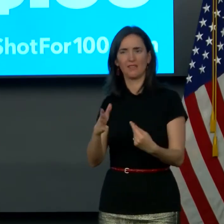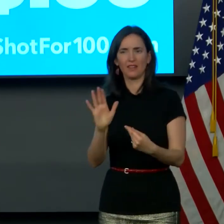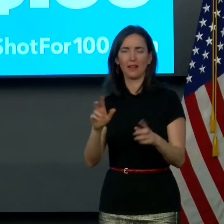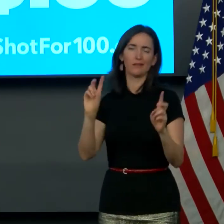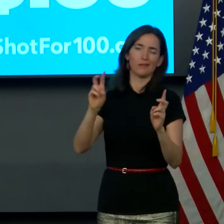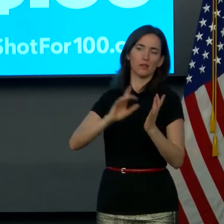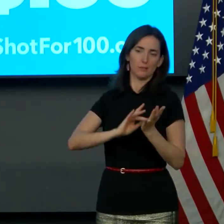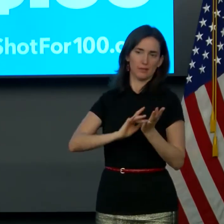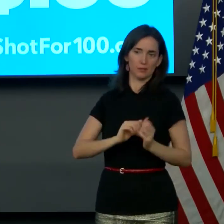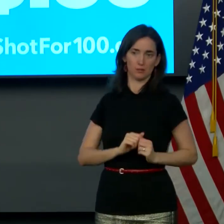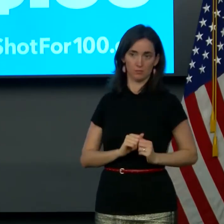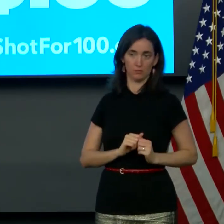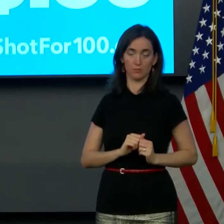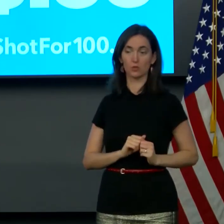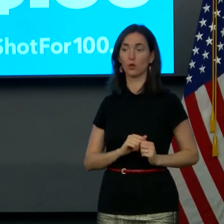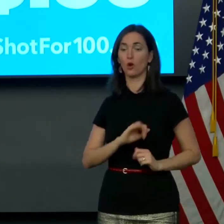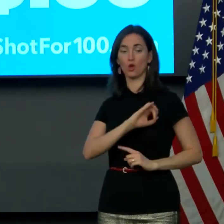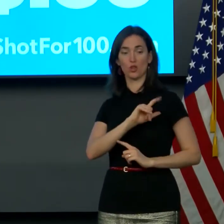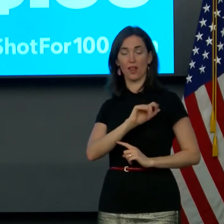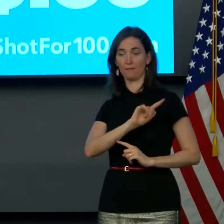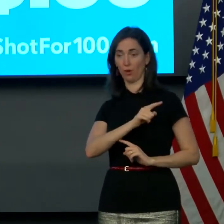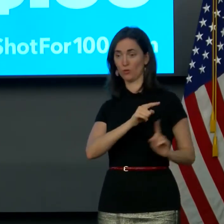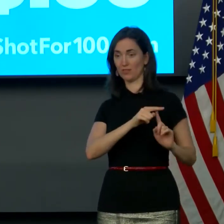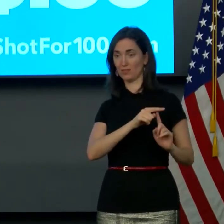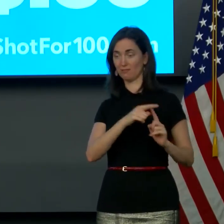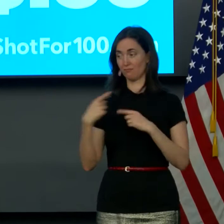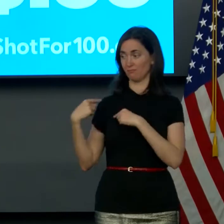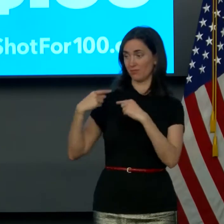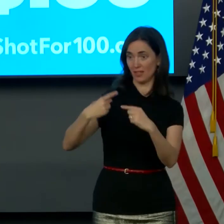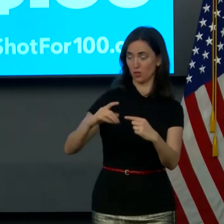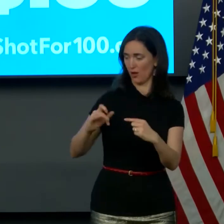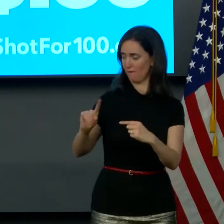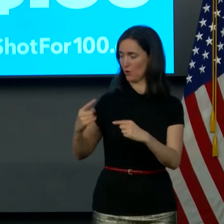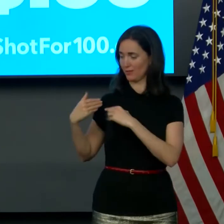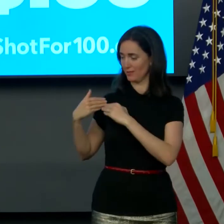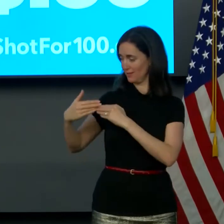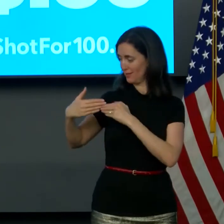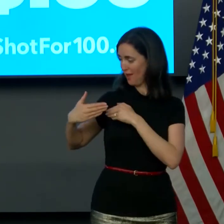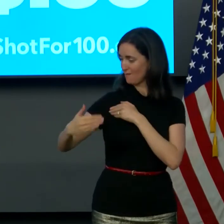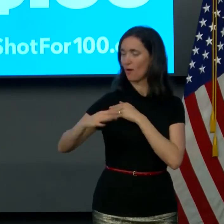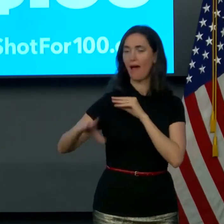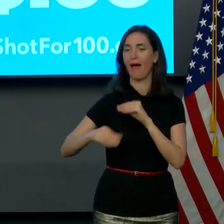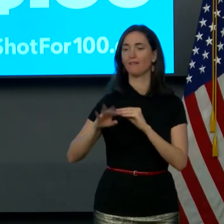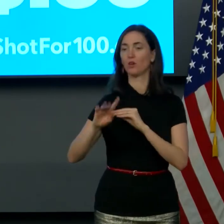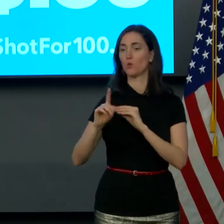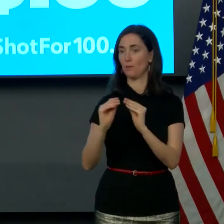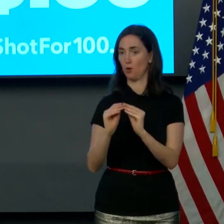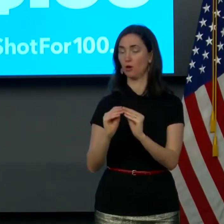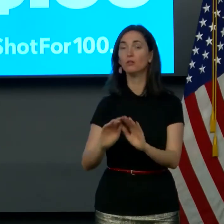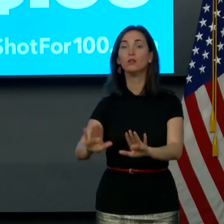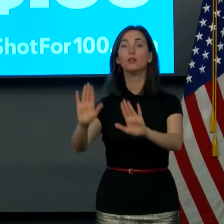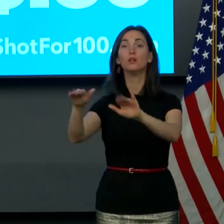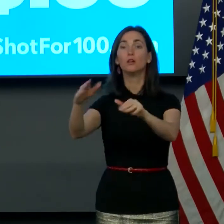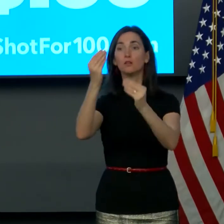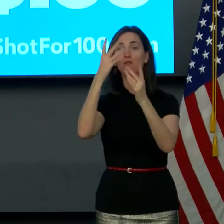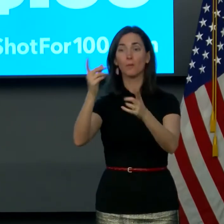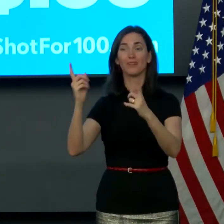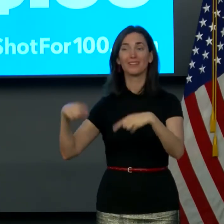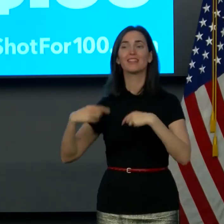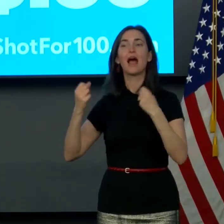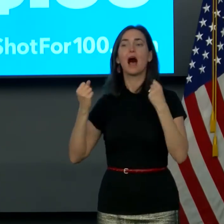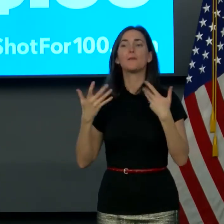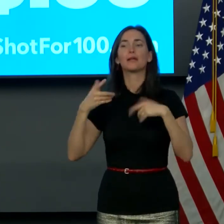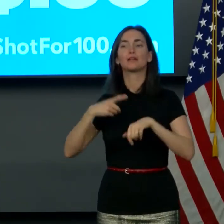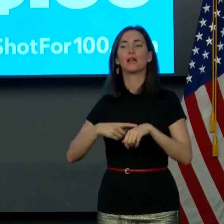added 41 since July the 1st. And I'm going to give you a staggering number. The doses administered